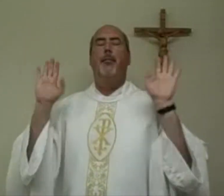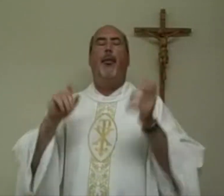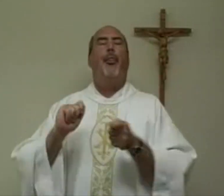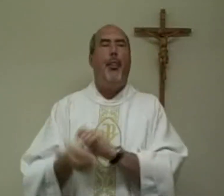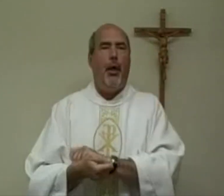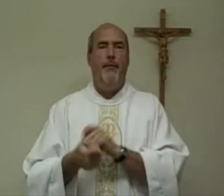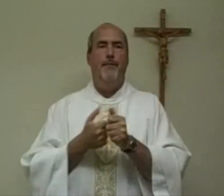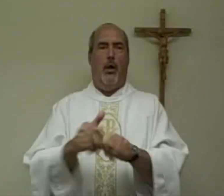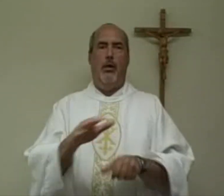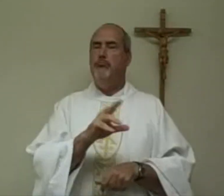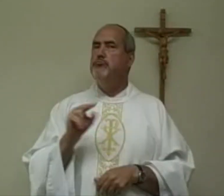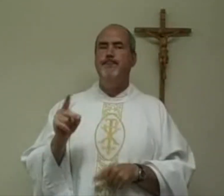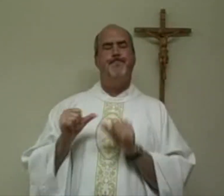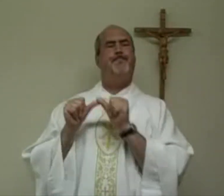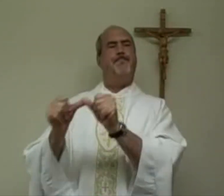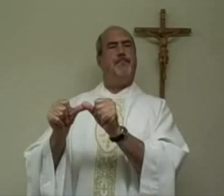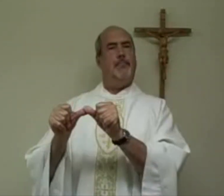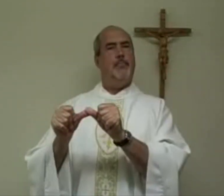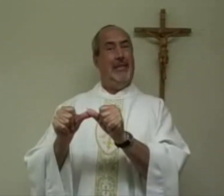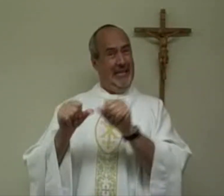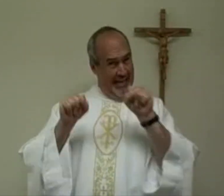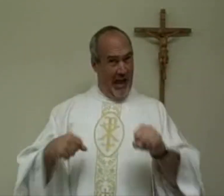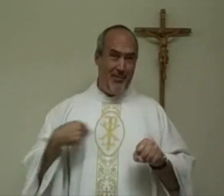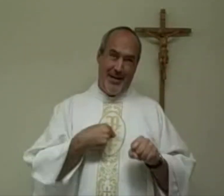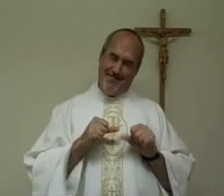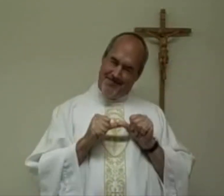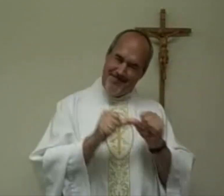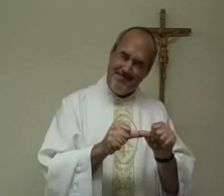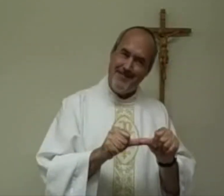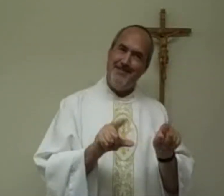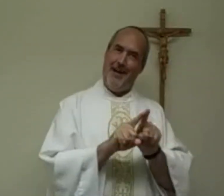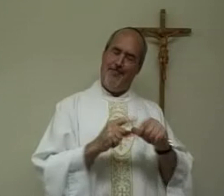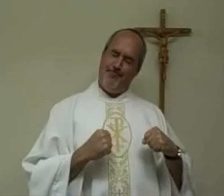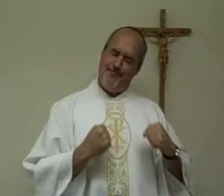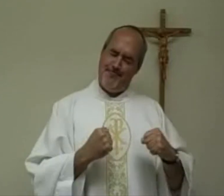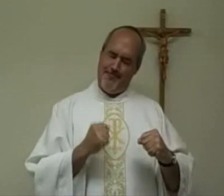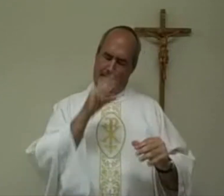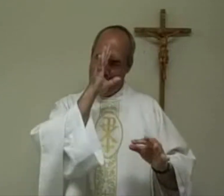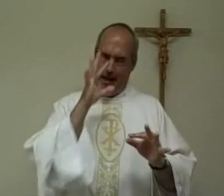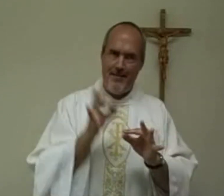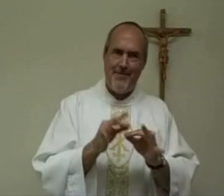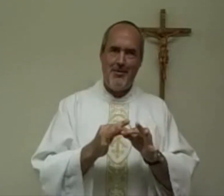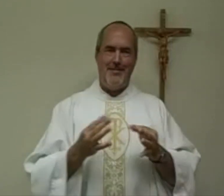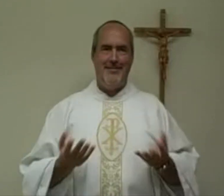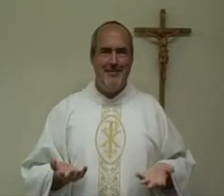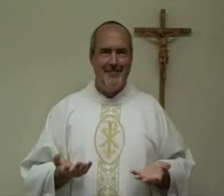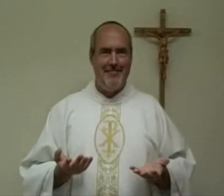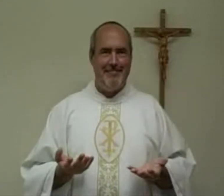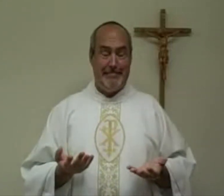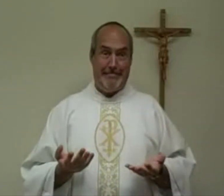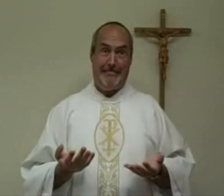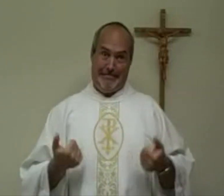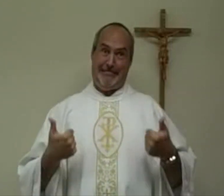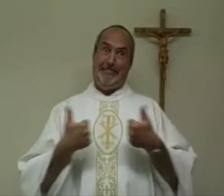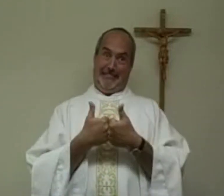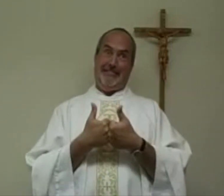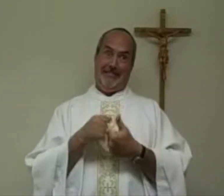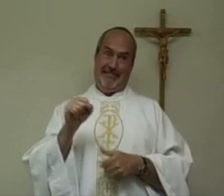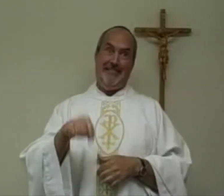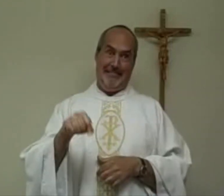Jesus was on the cross and never gave up. And we need to do the same thing. We need to keep our faith